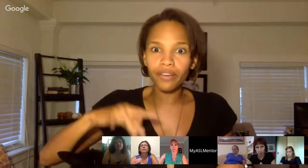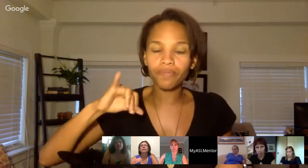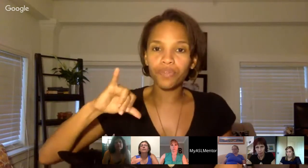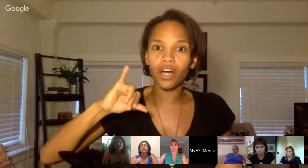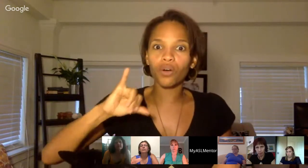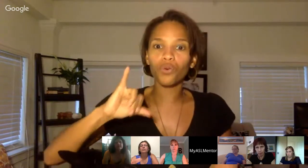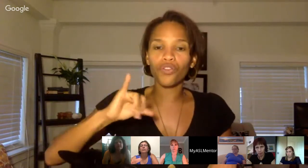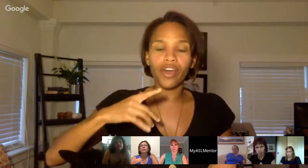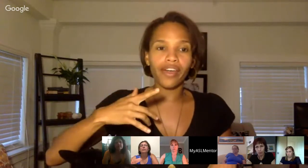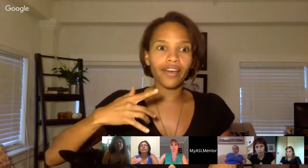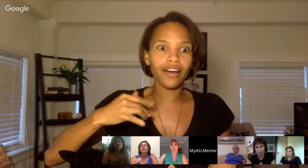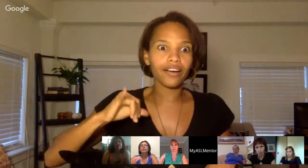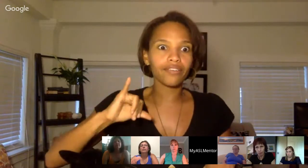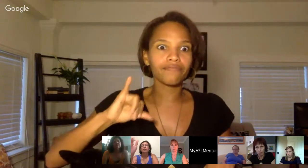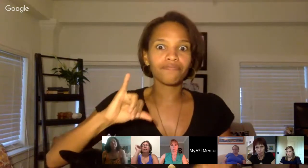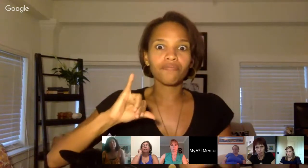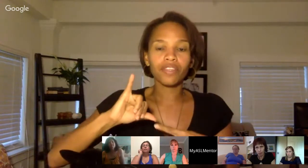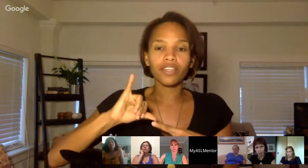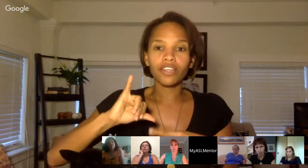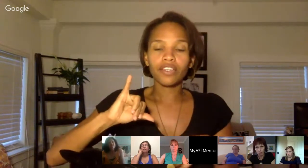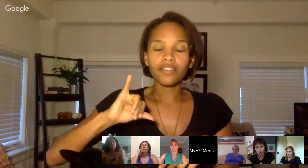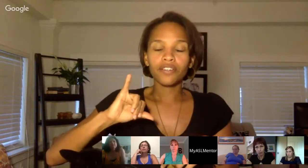wow, were they